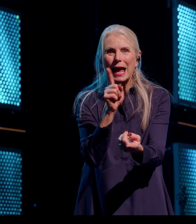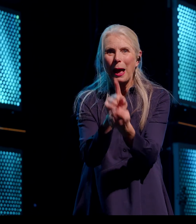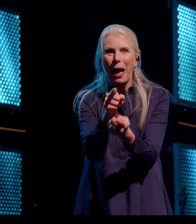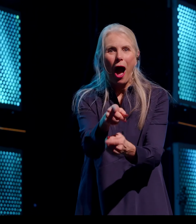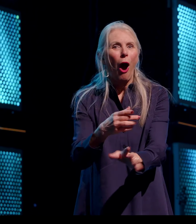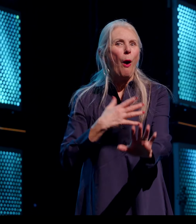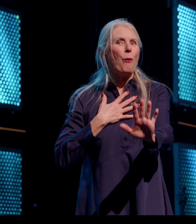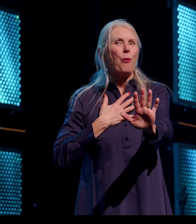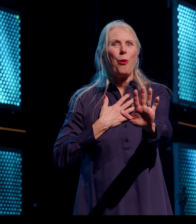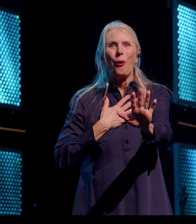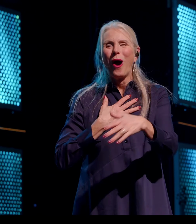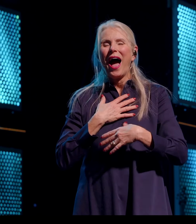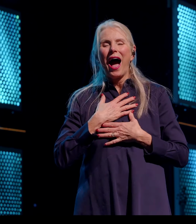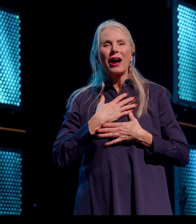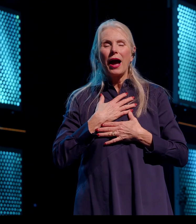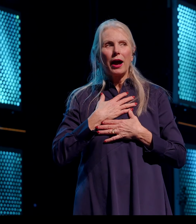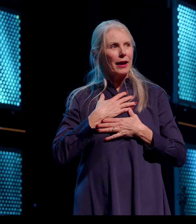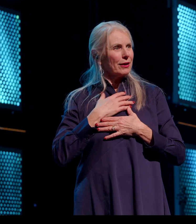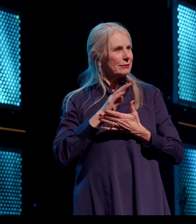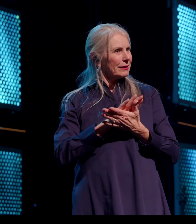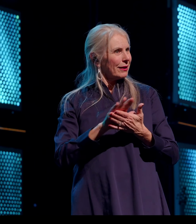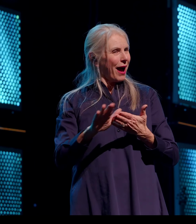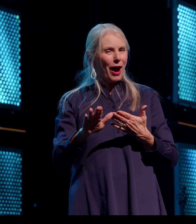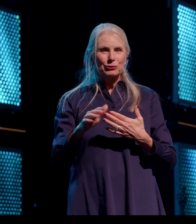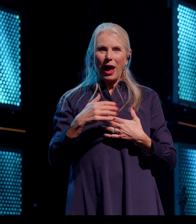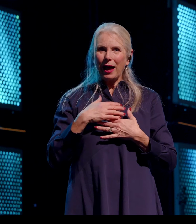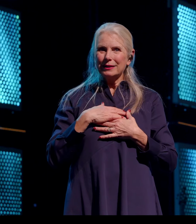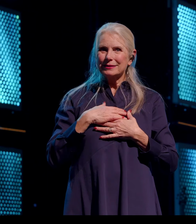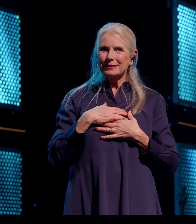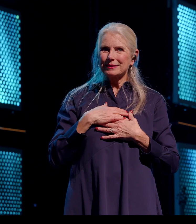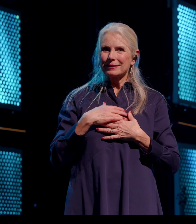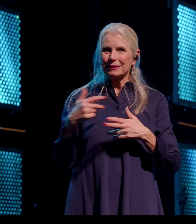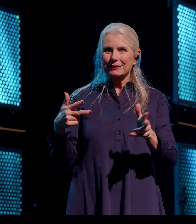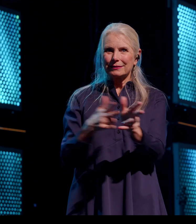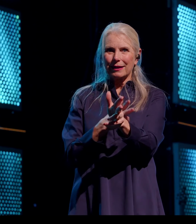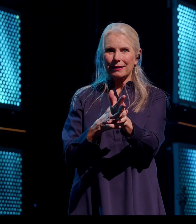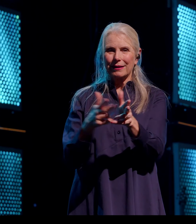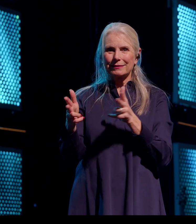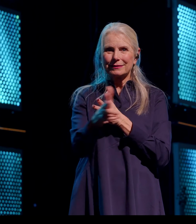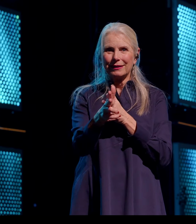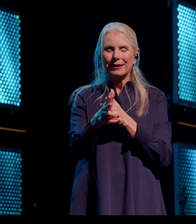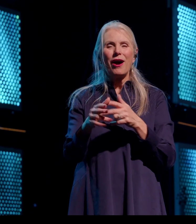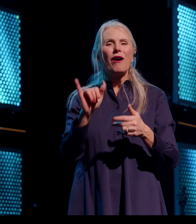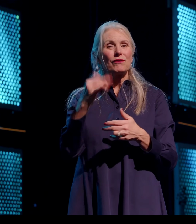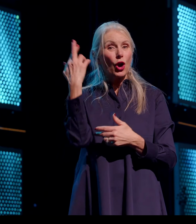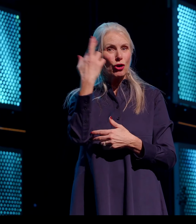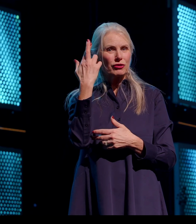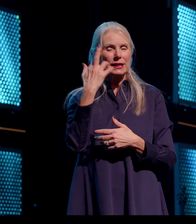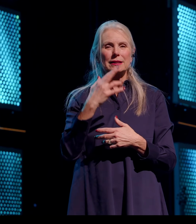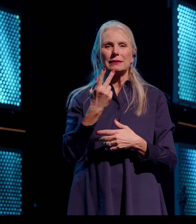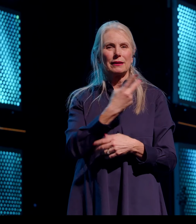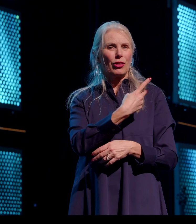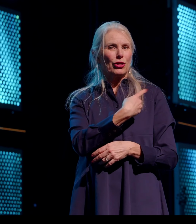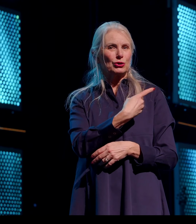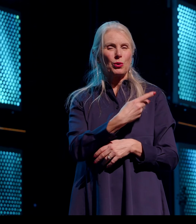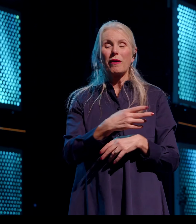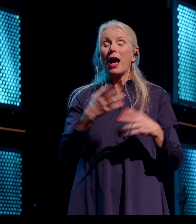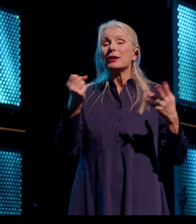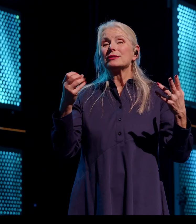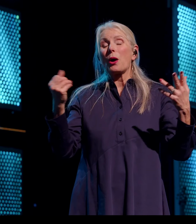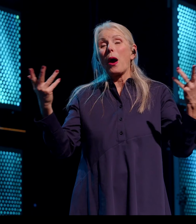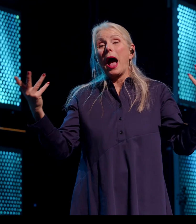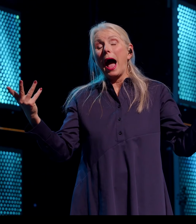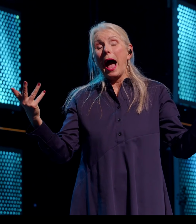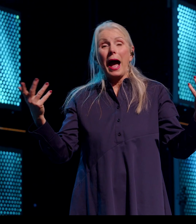like, well, it's kind of nice we got cut off. Did we get cut off for a reason? Just to meet Abby. I mean, Abby's